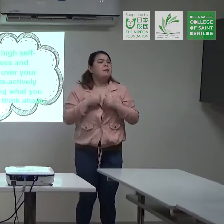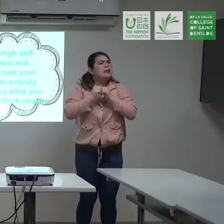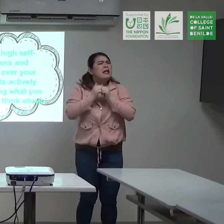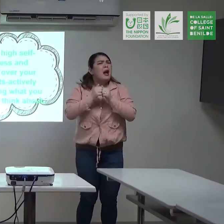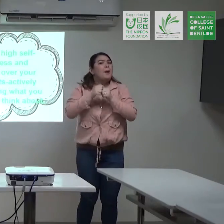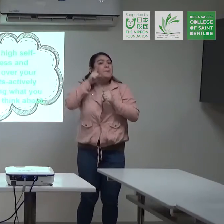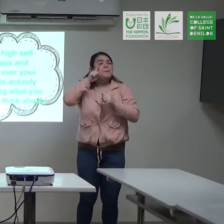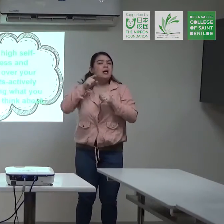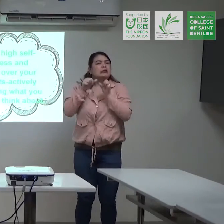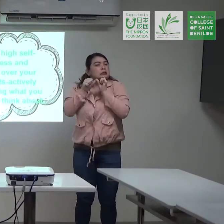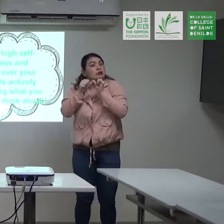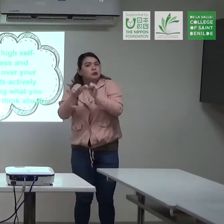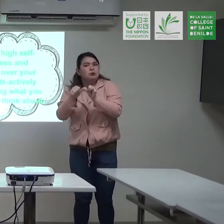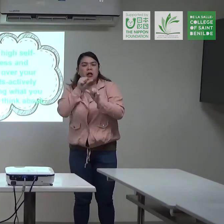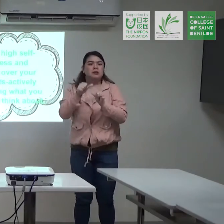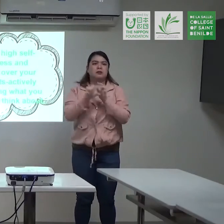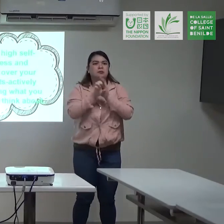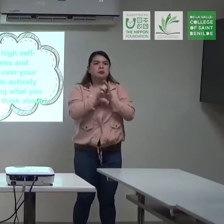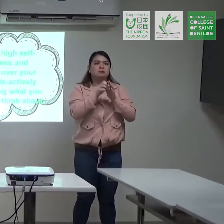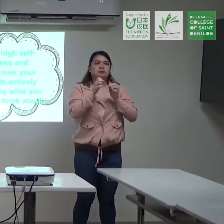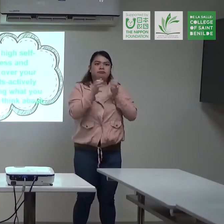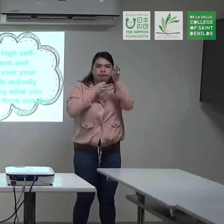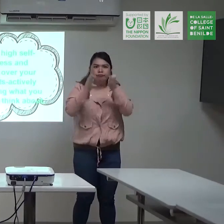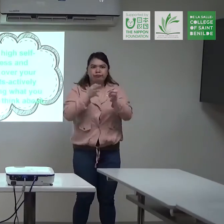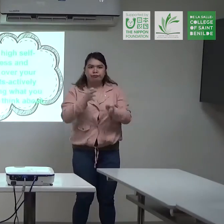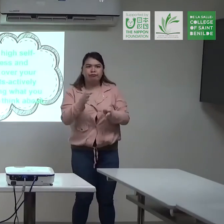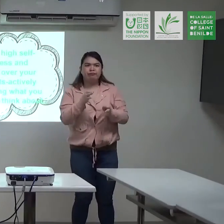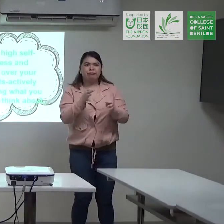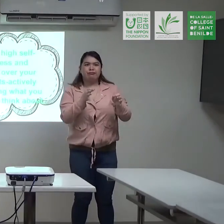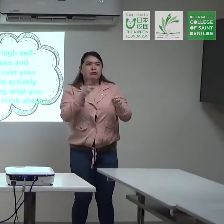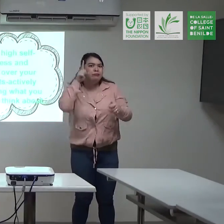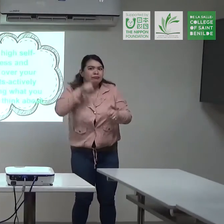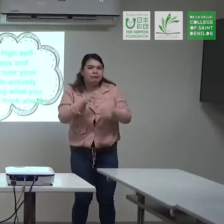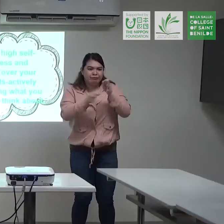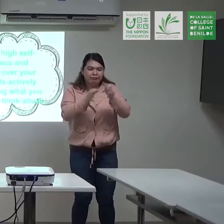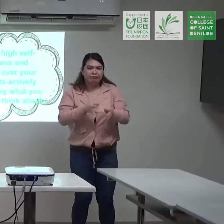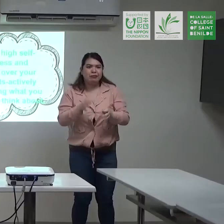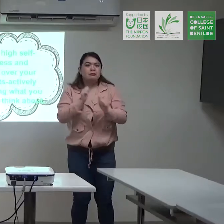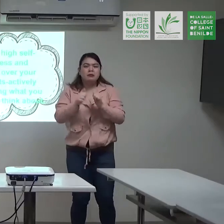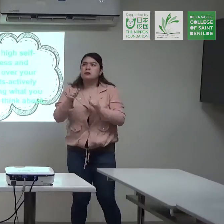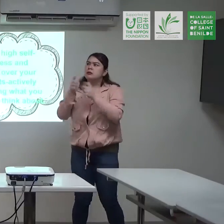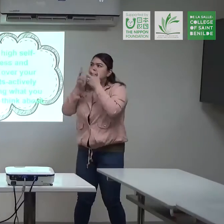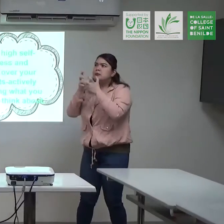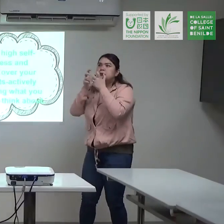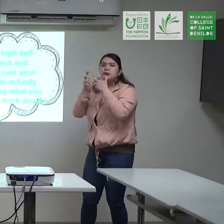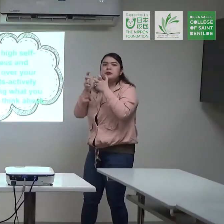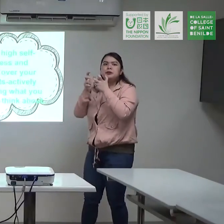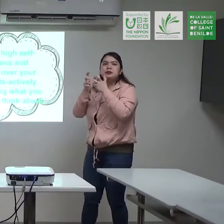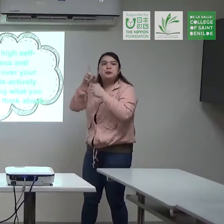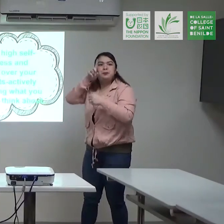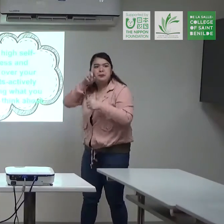as I said earlier, there is a conscious effort that you are thinking about your thoughts.